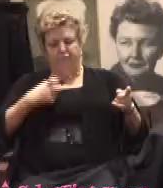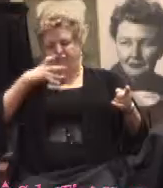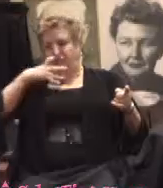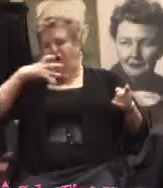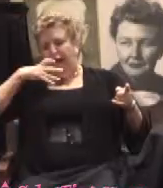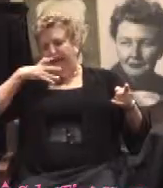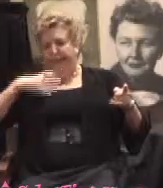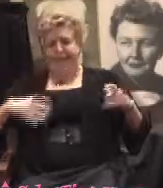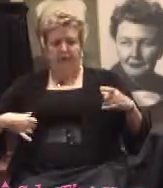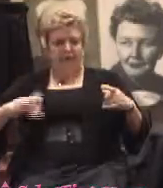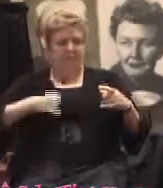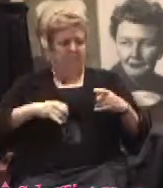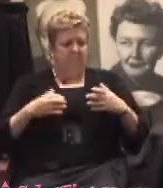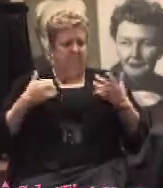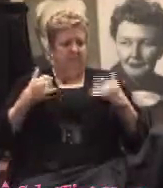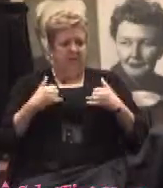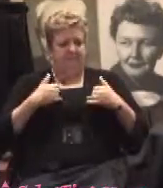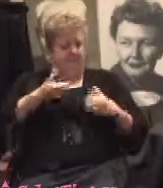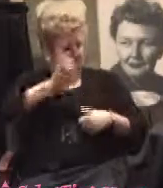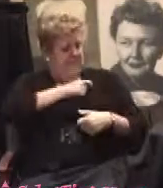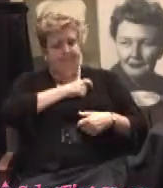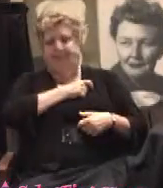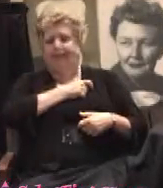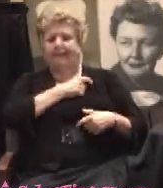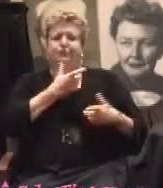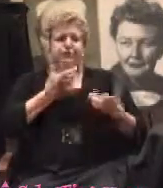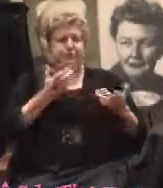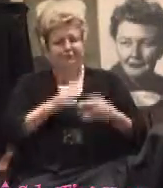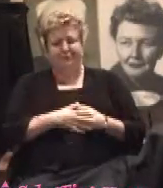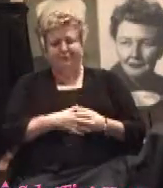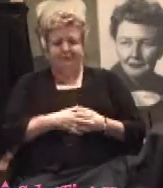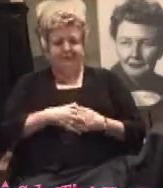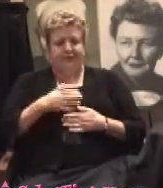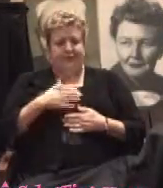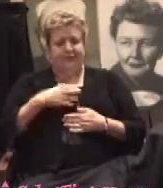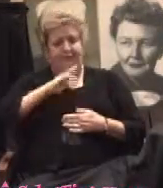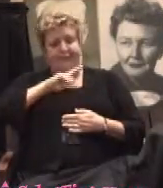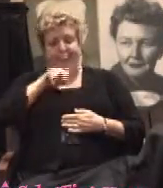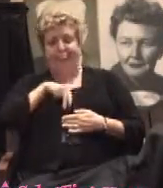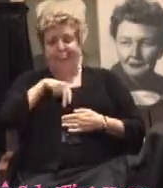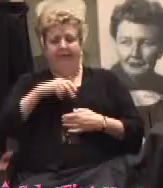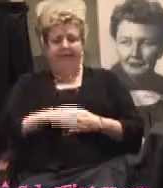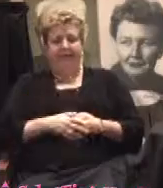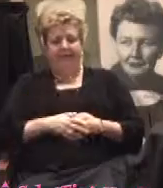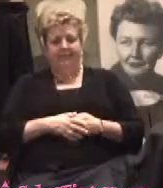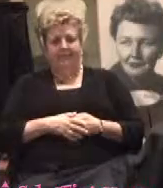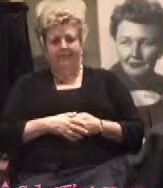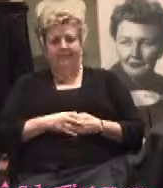Marie Callender's manager badge on. I got my knit tie, because I was trying to bring knit ties back all by